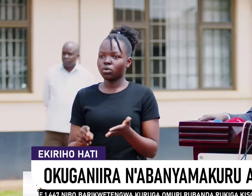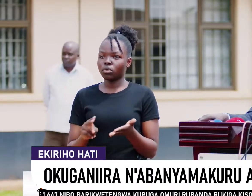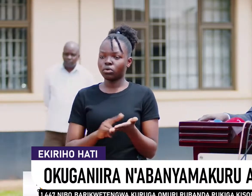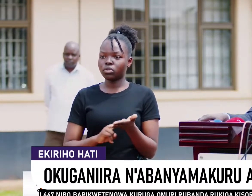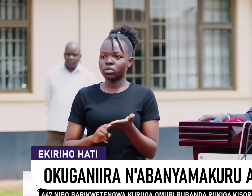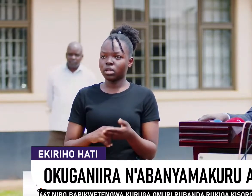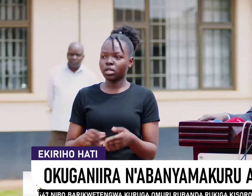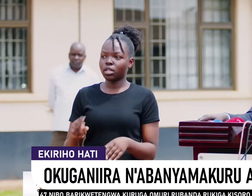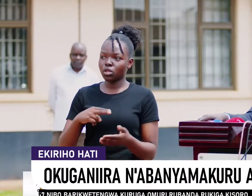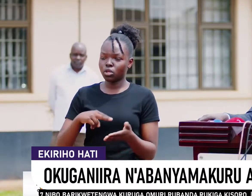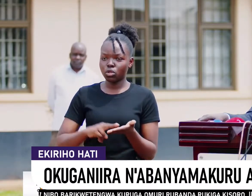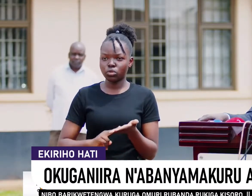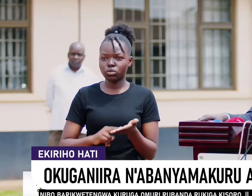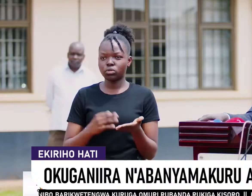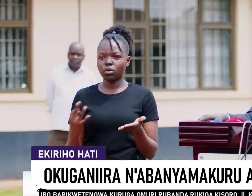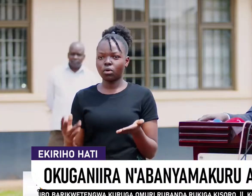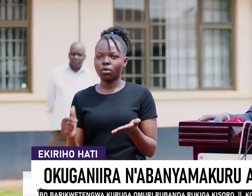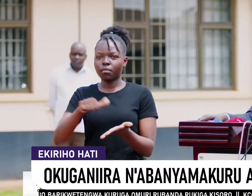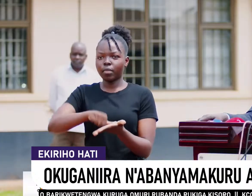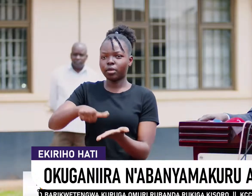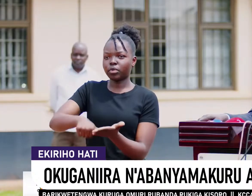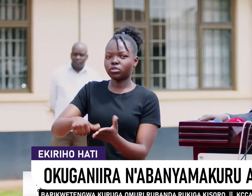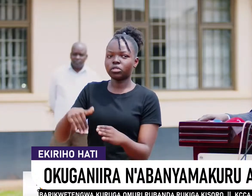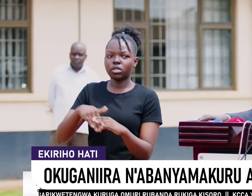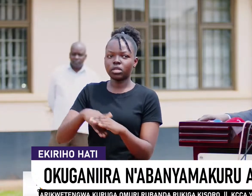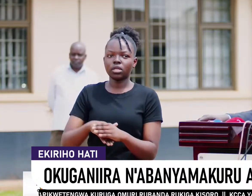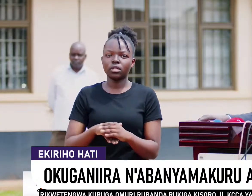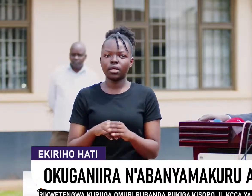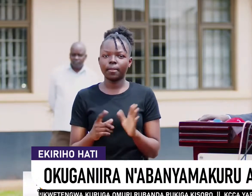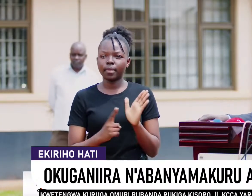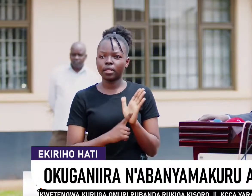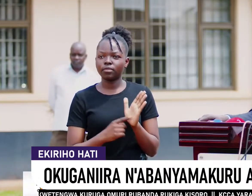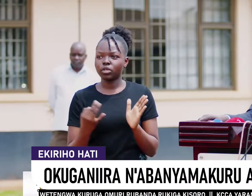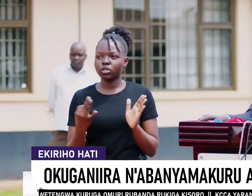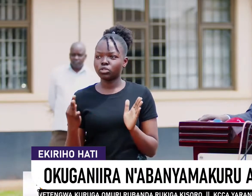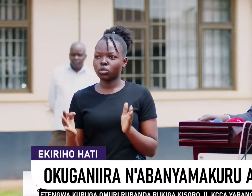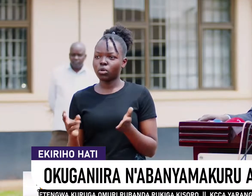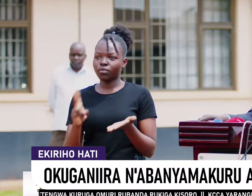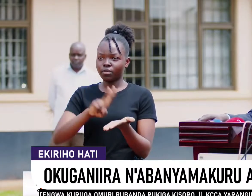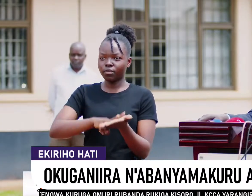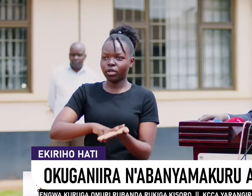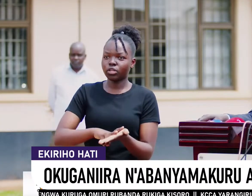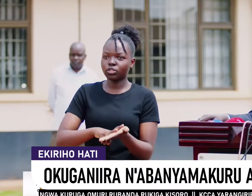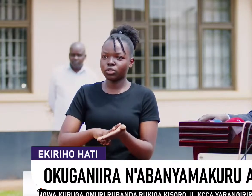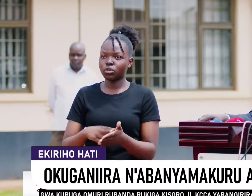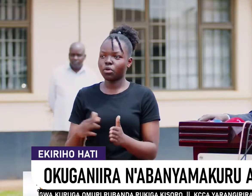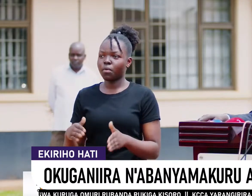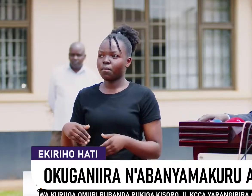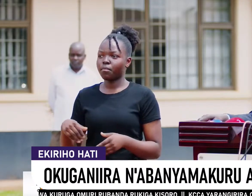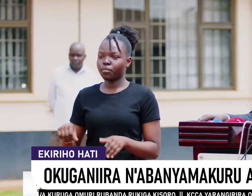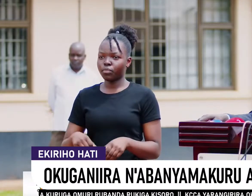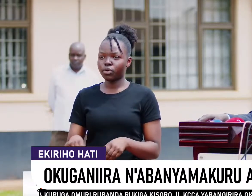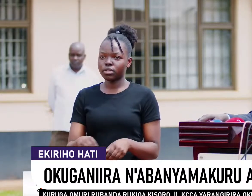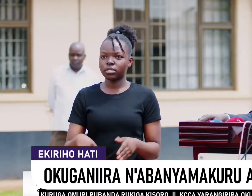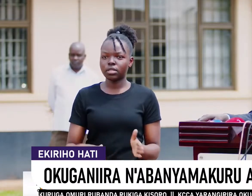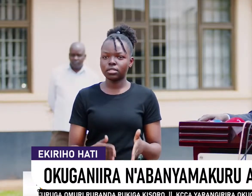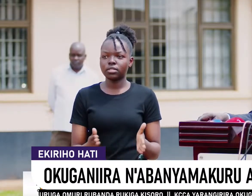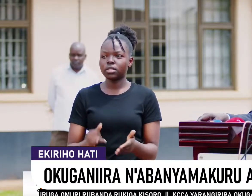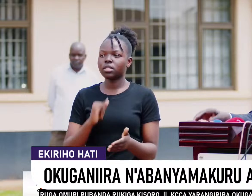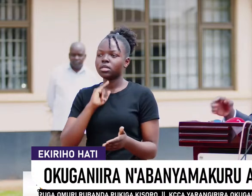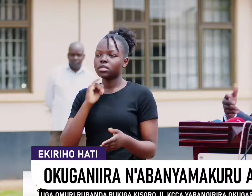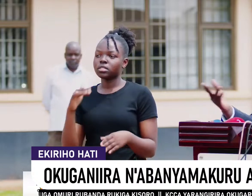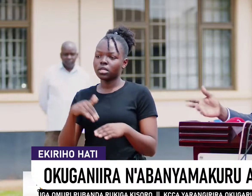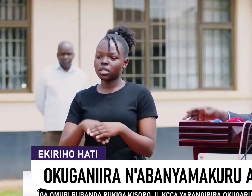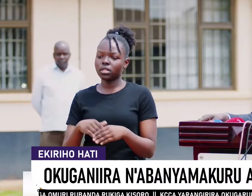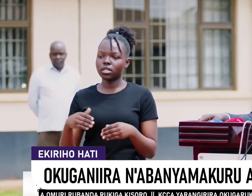biometrics in the identification, the verification process is in the offing. It's in the offing. In